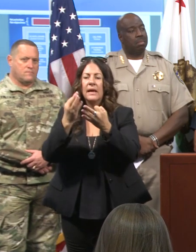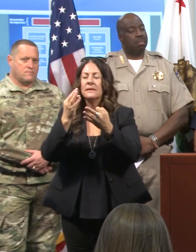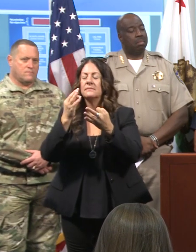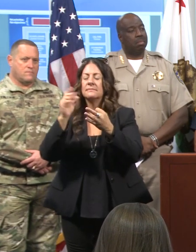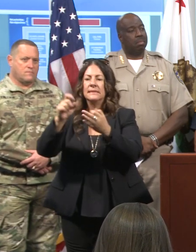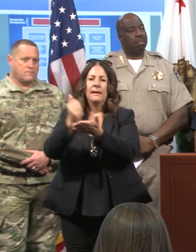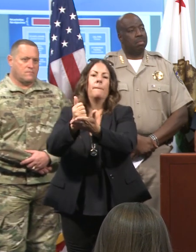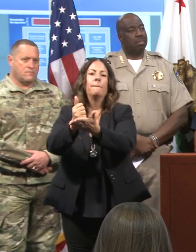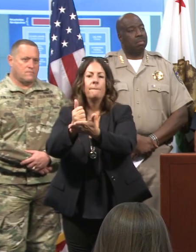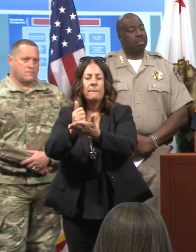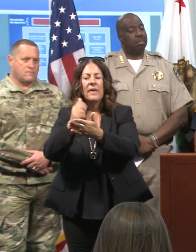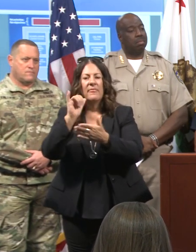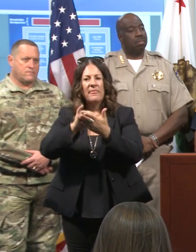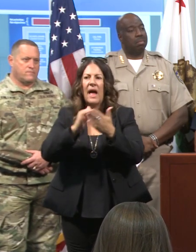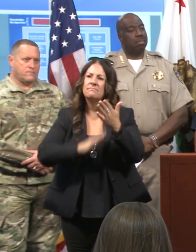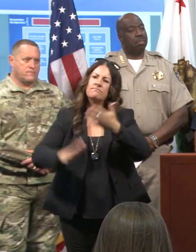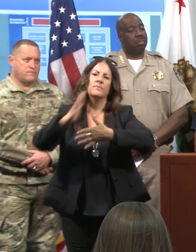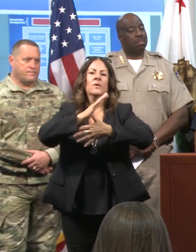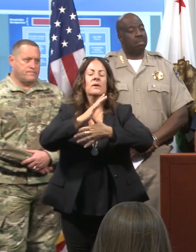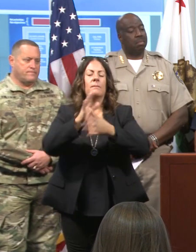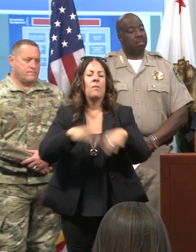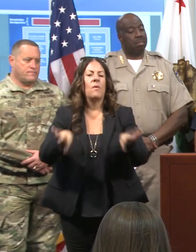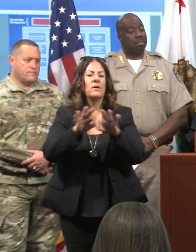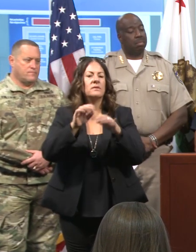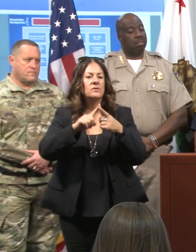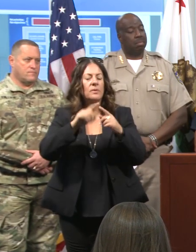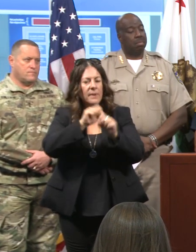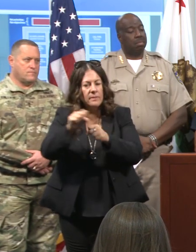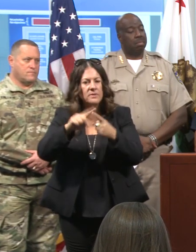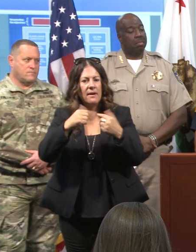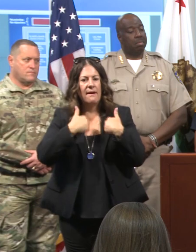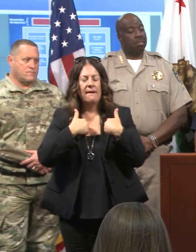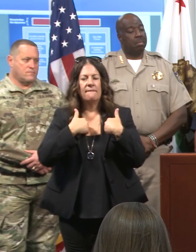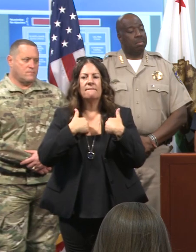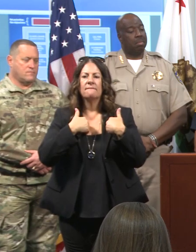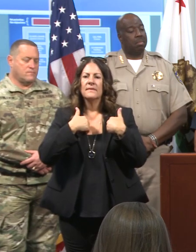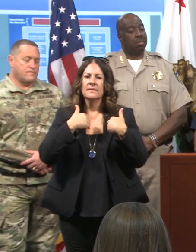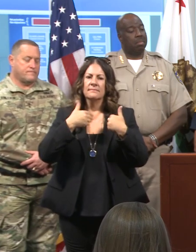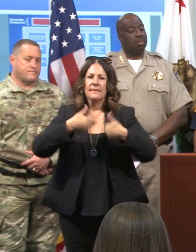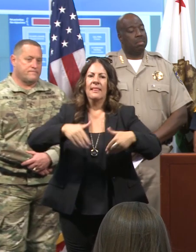top priority for us to be able to address communications.